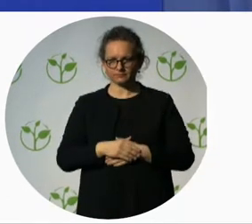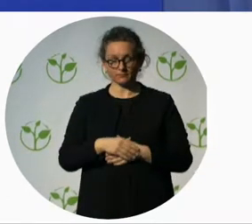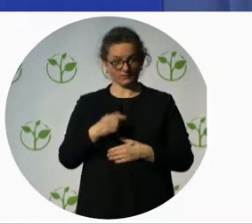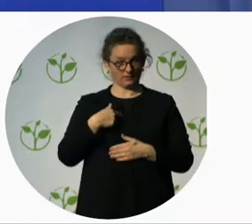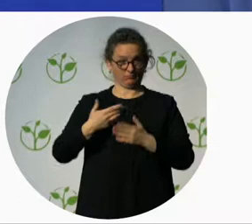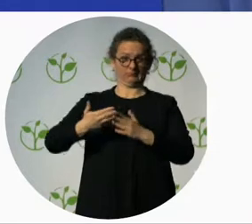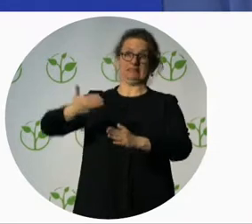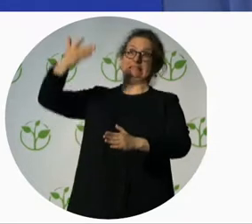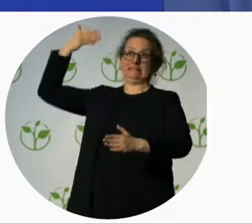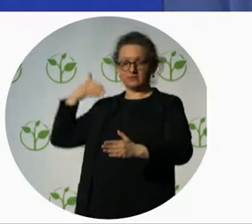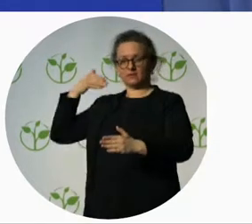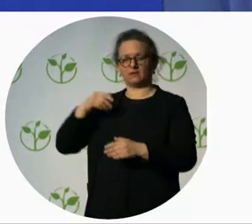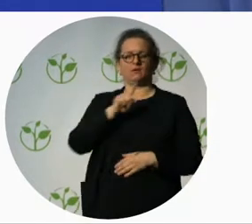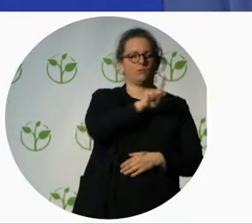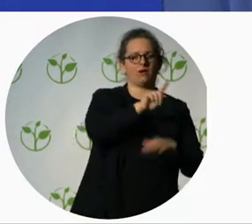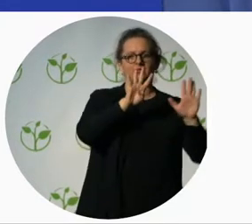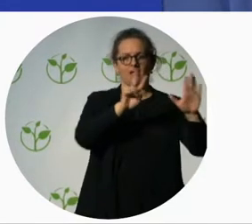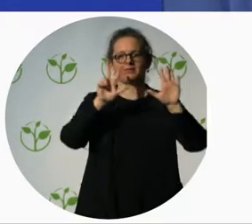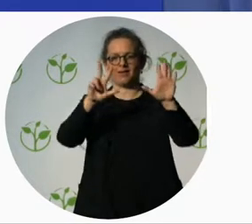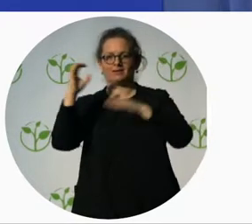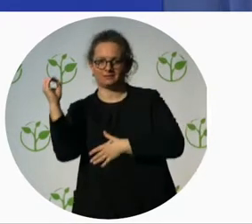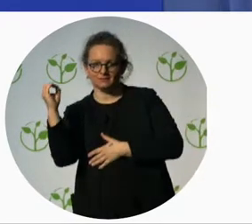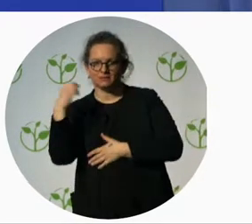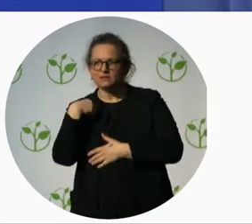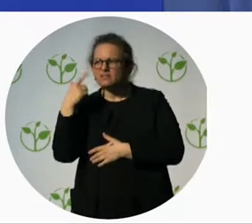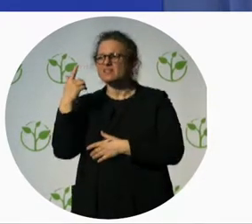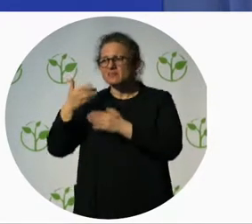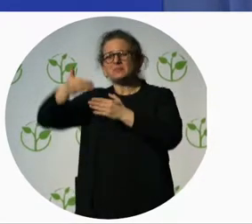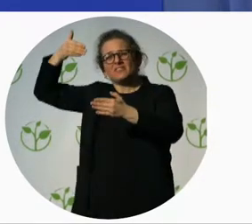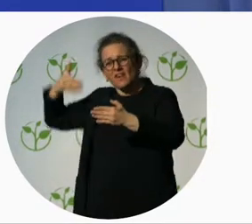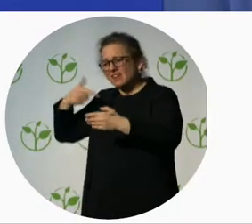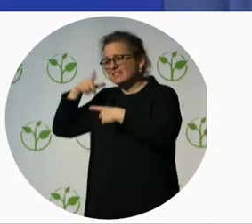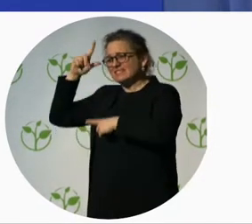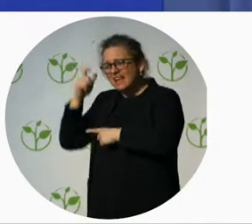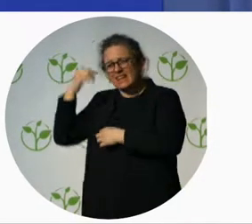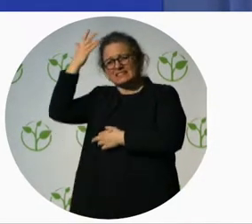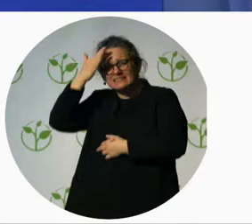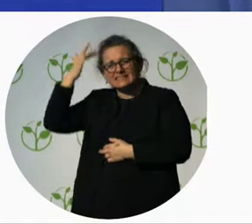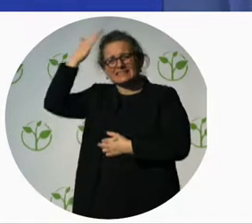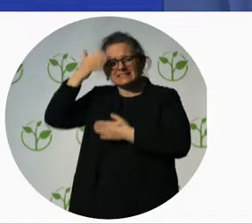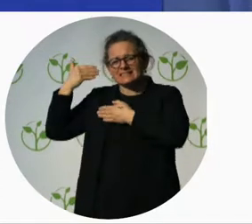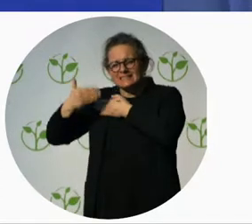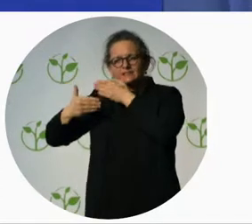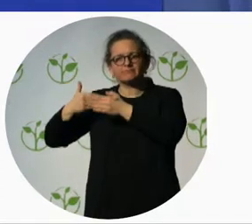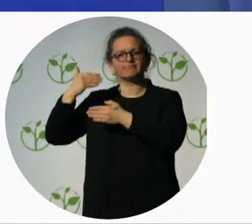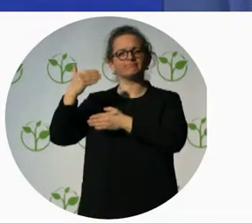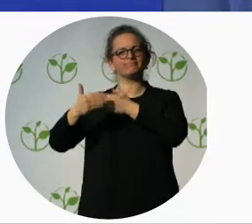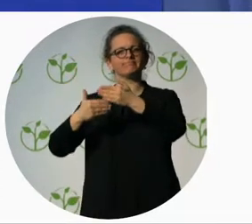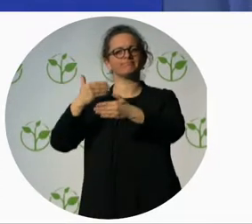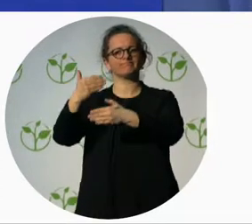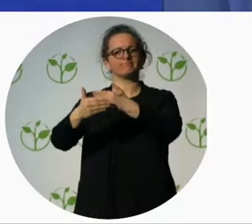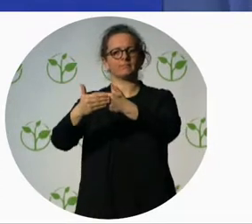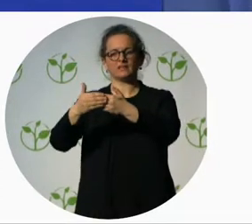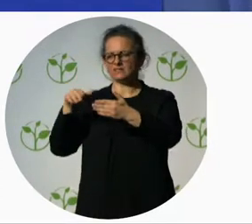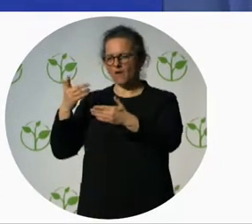countries that the High Commissioner of Human Rights write a report on the need for a special treaty to